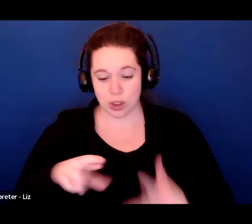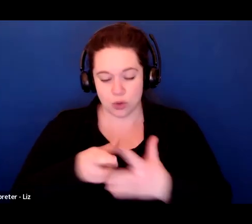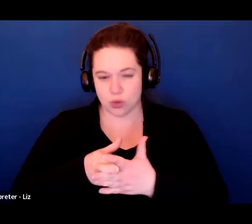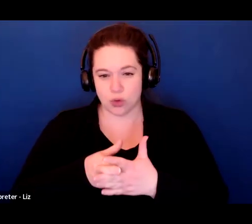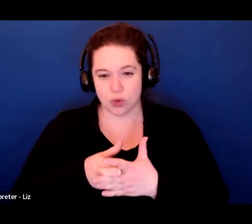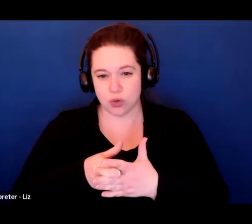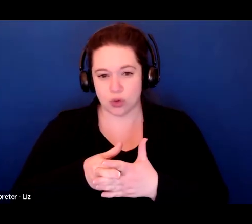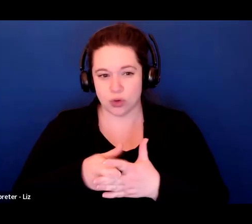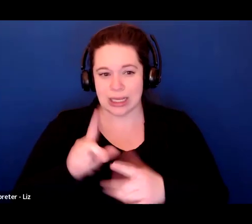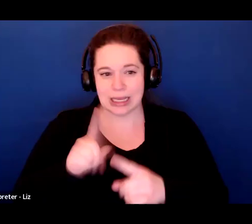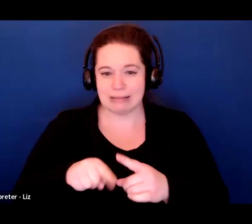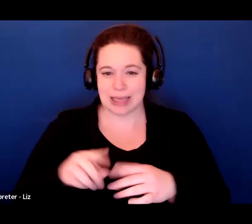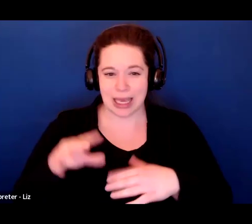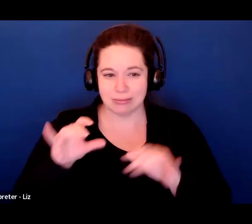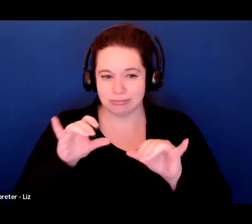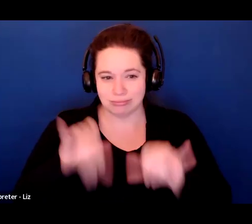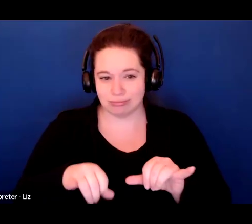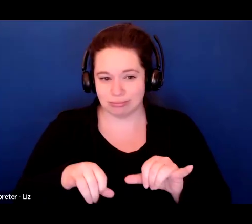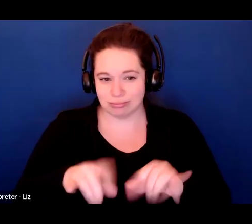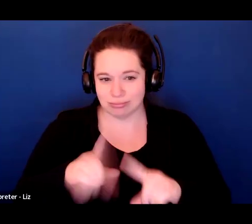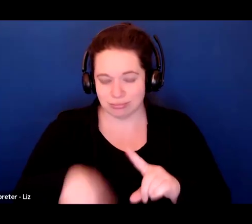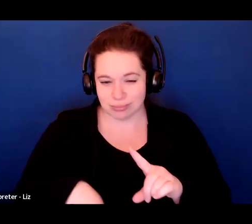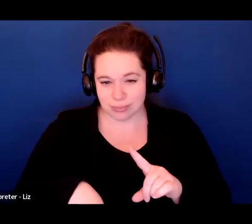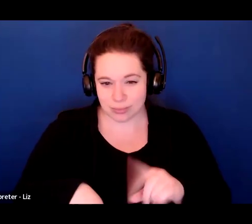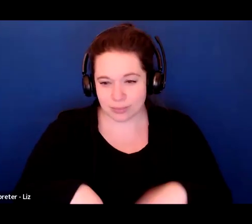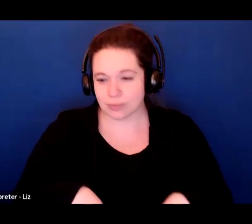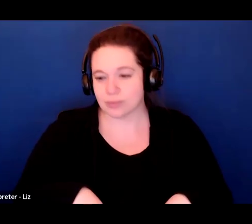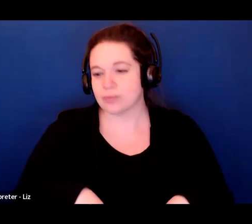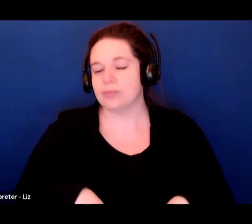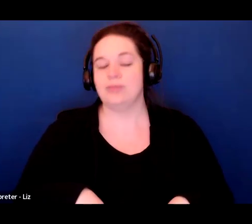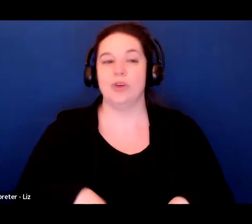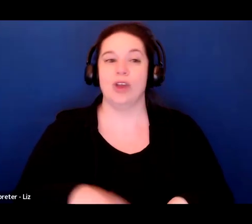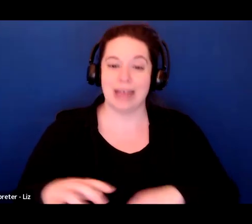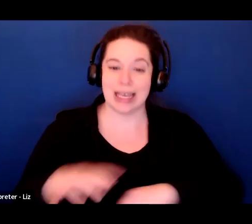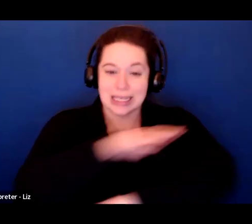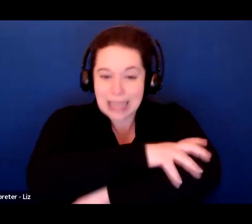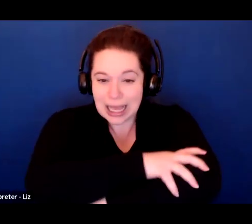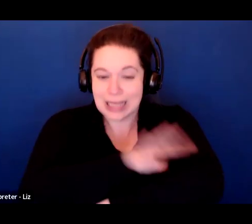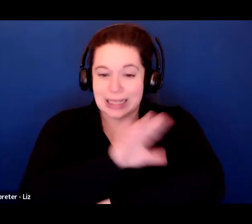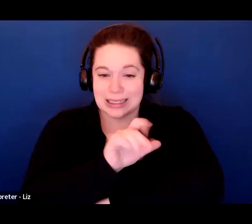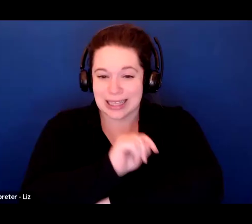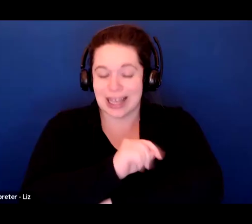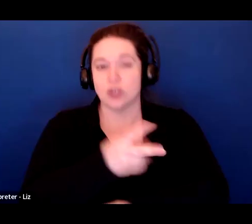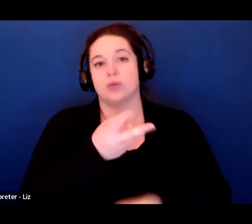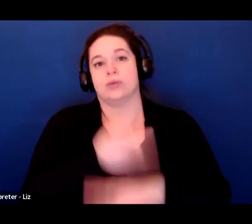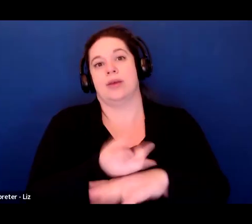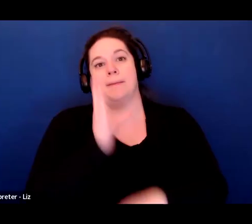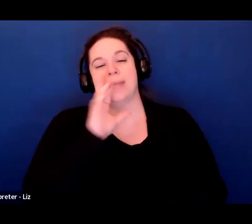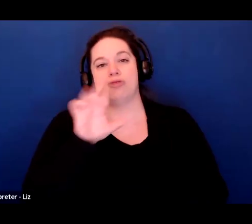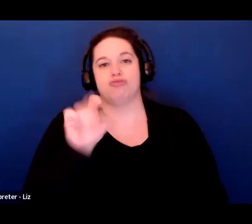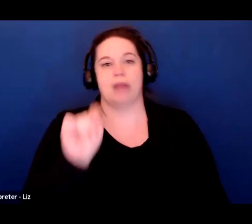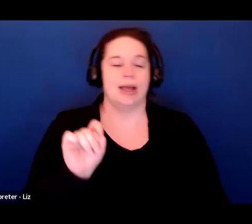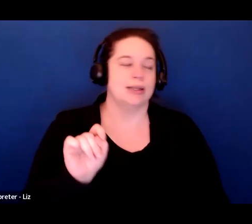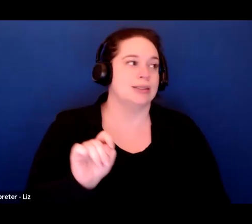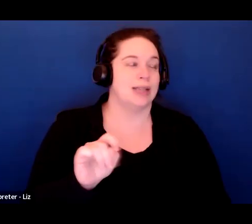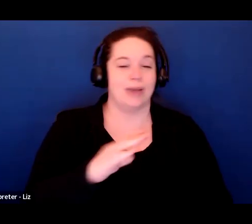you're on bed rest. You might have to have a cast that you're now having to deal with. You might have a splint or something,